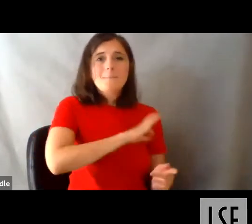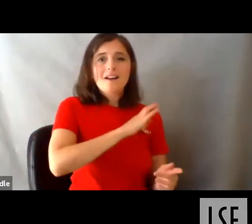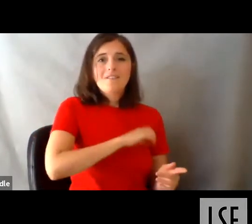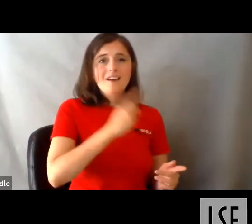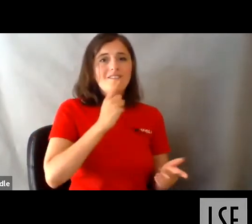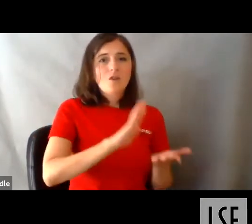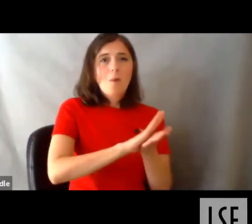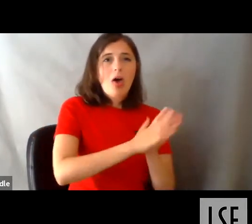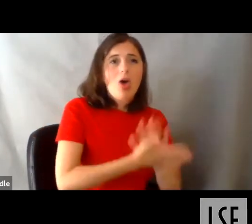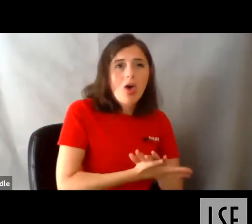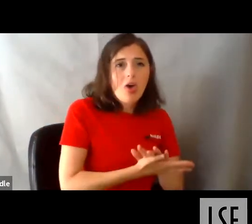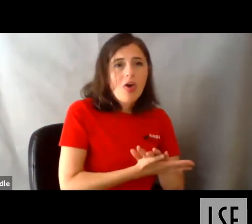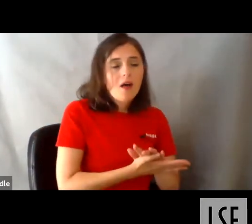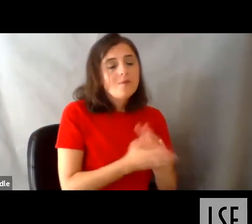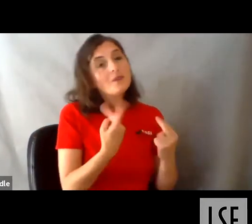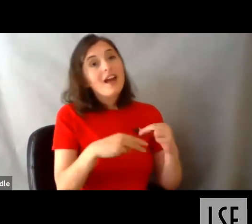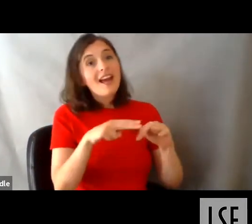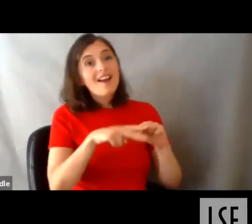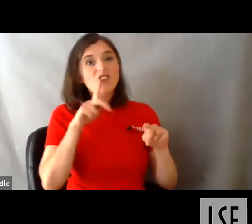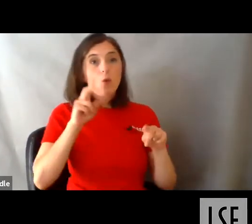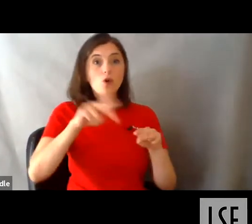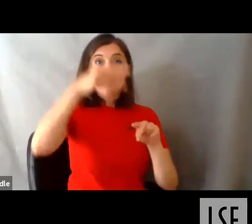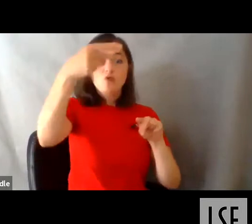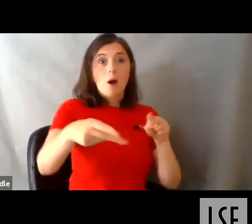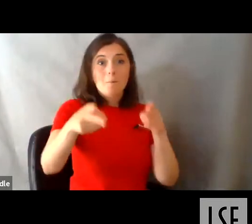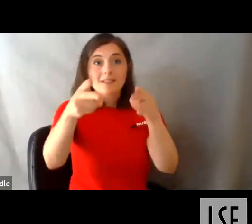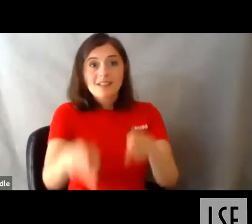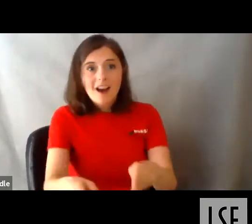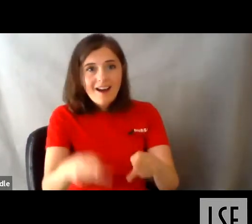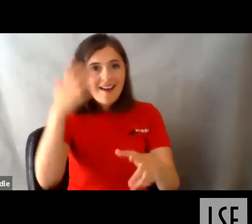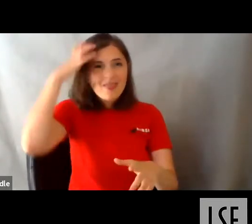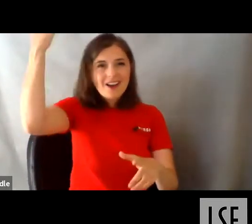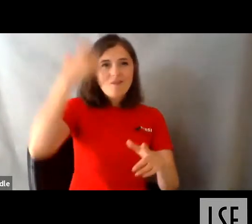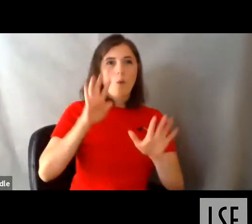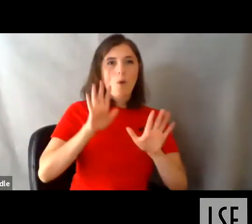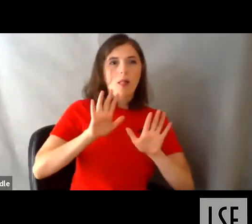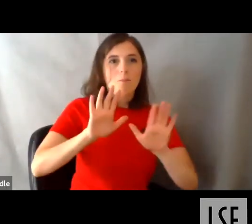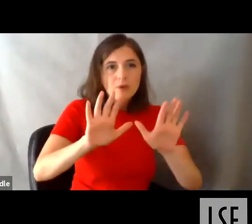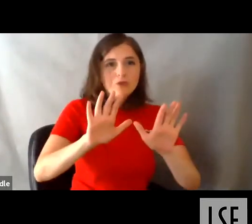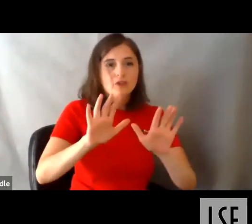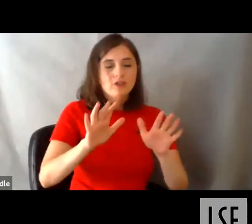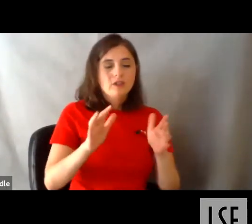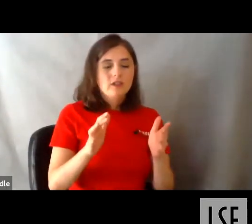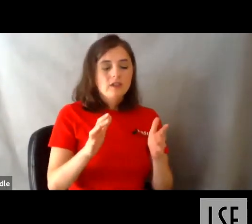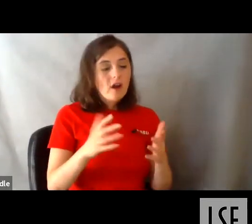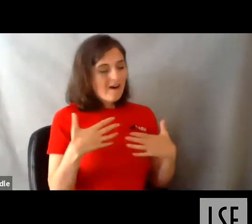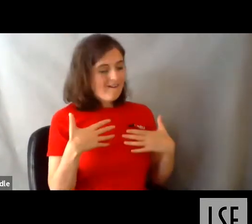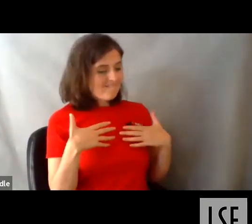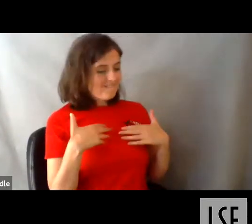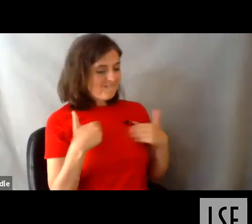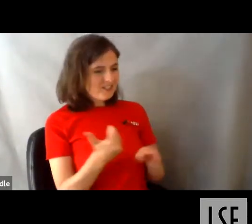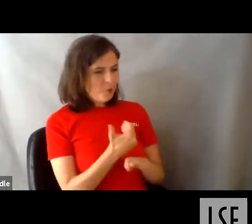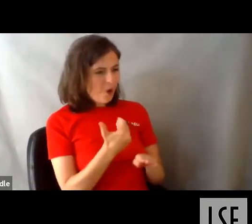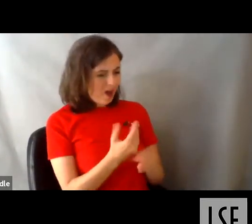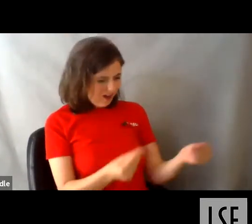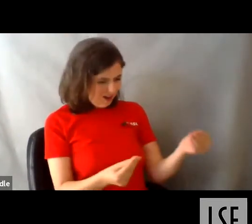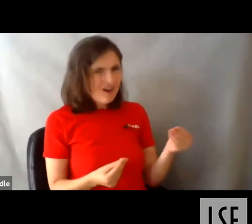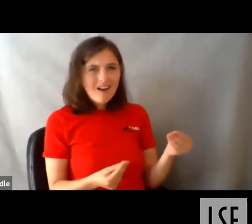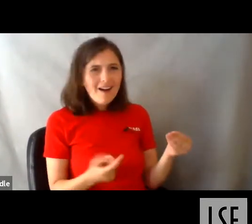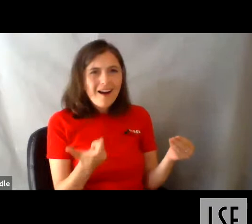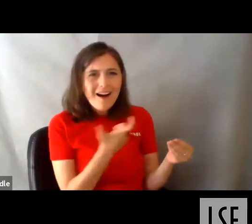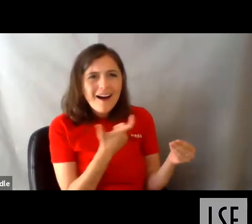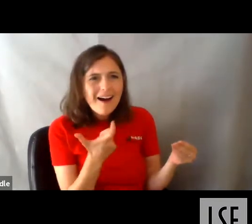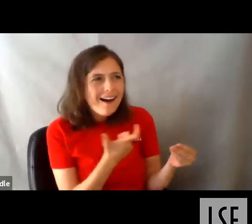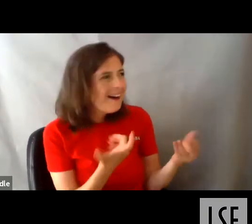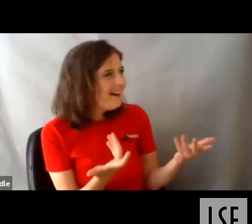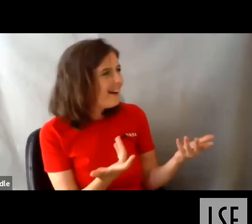like jumping, you'll get a state-sponsored push. Fit to work? Don't make me laugh. When was the last